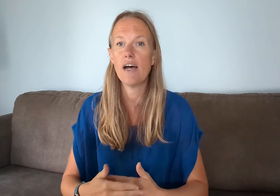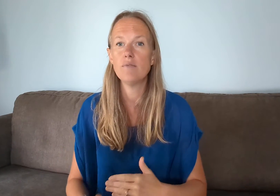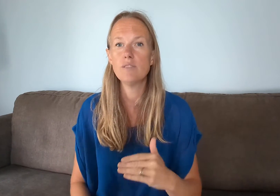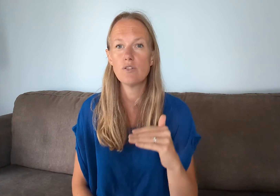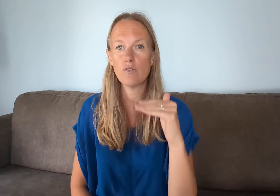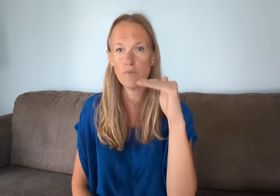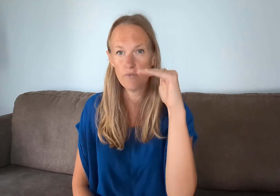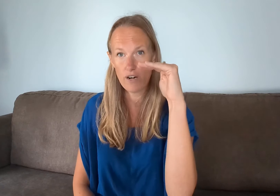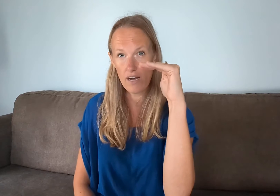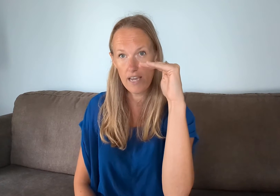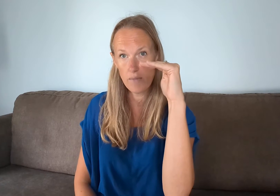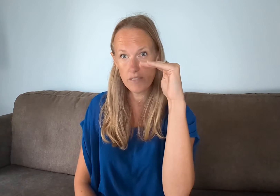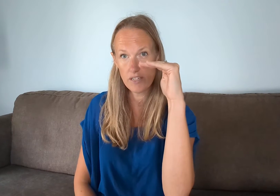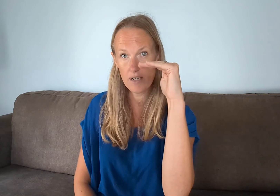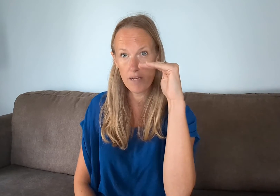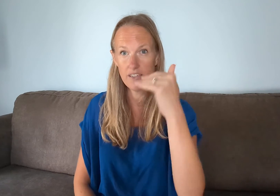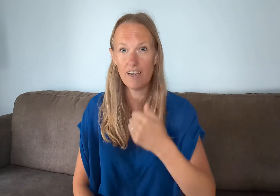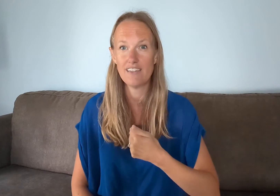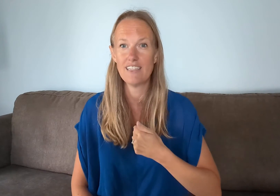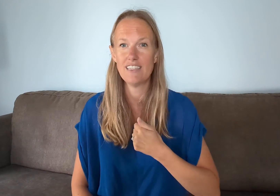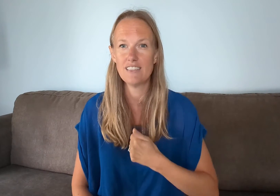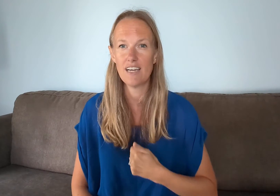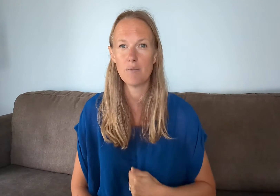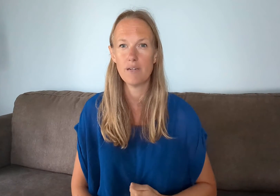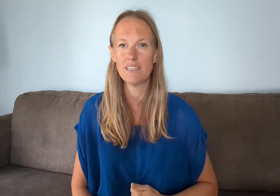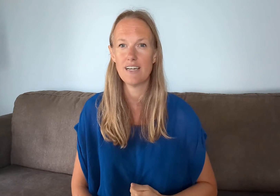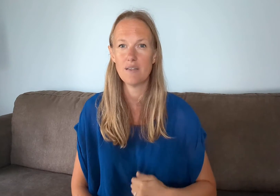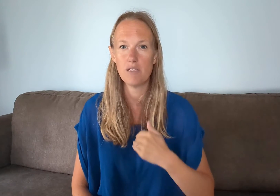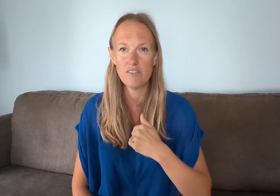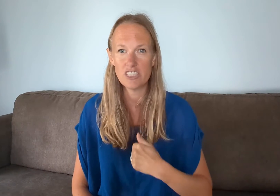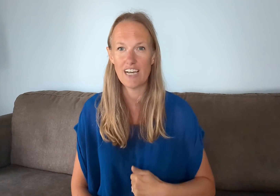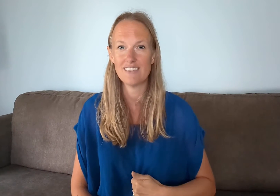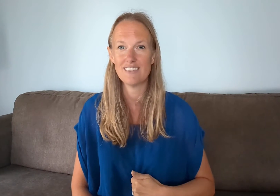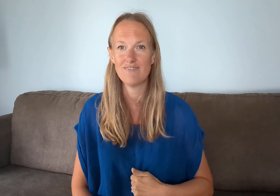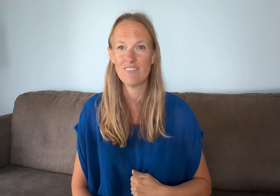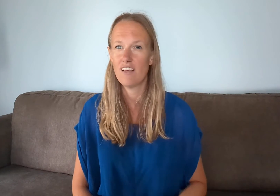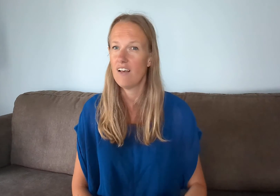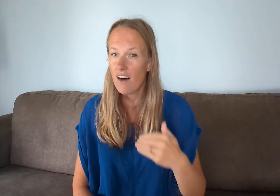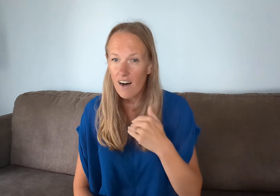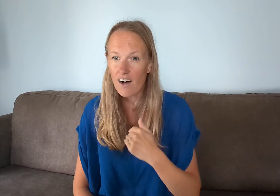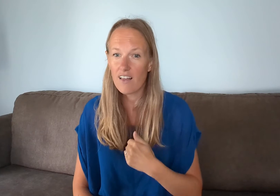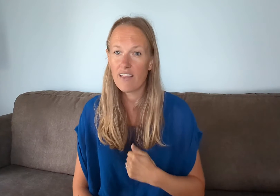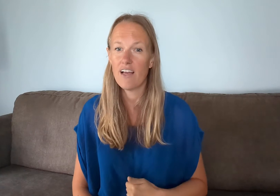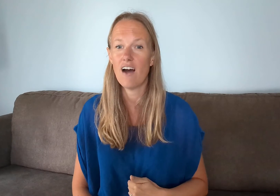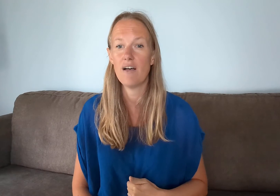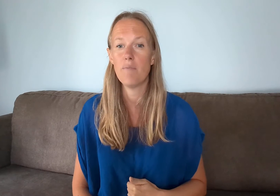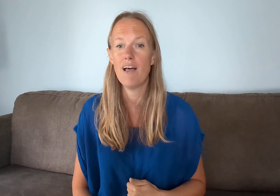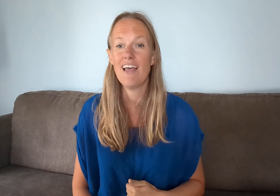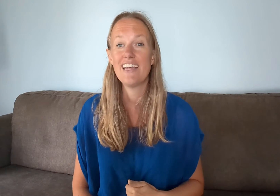am. So for I am is you kind of bend your hand like this and kind of bring it down the middle of your chest. All that I am.